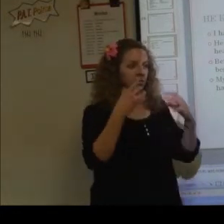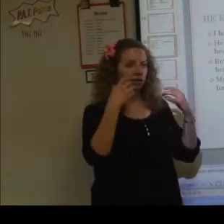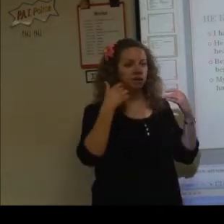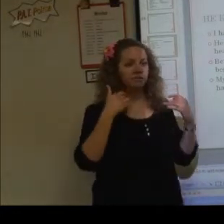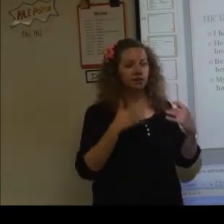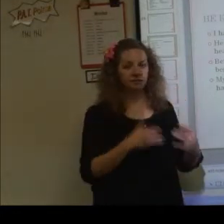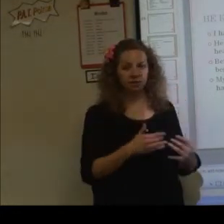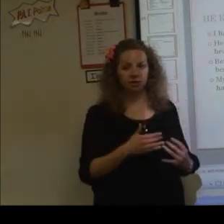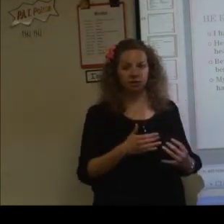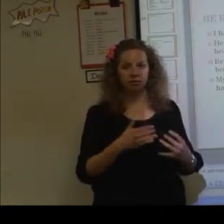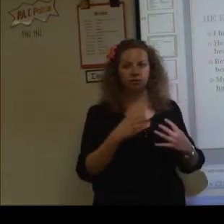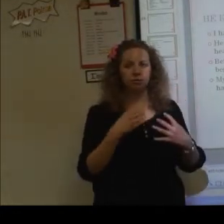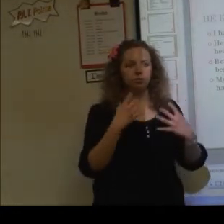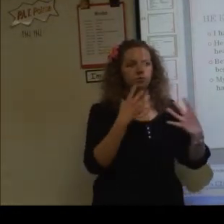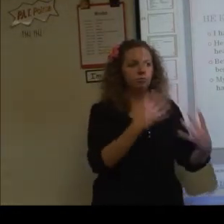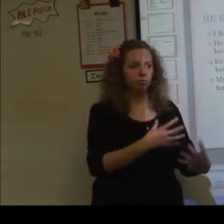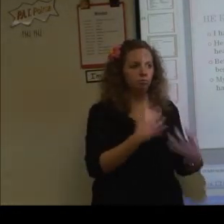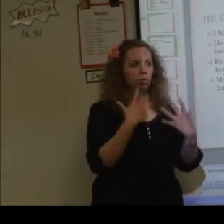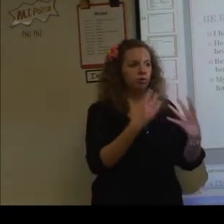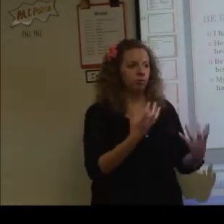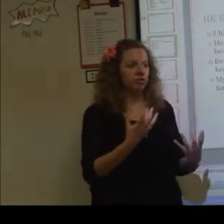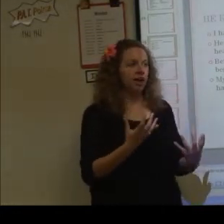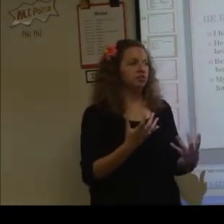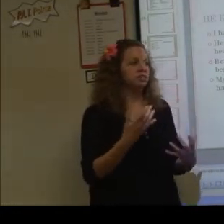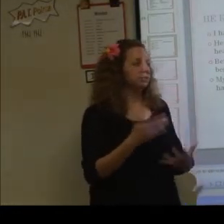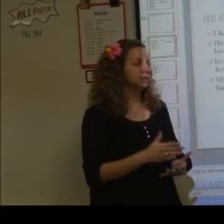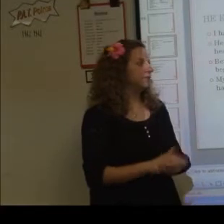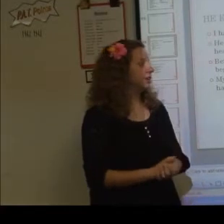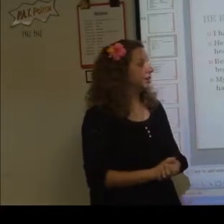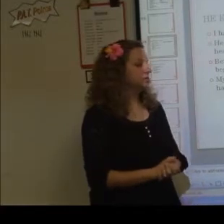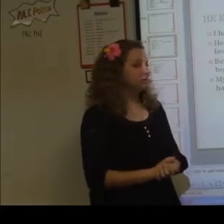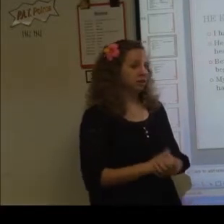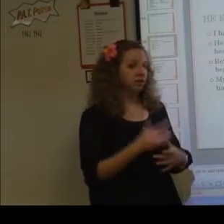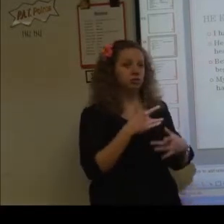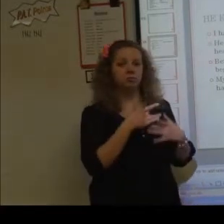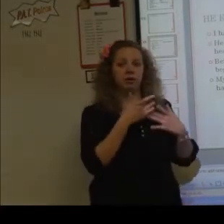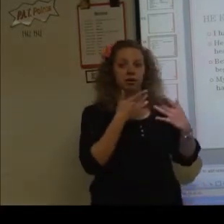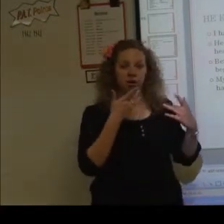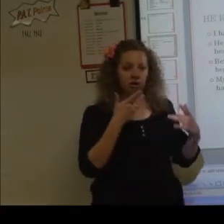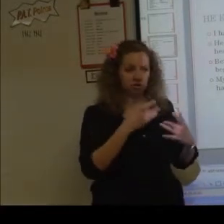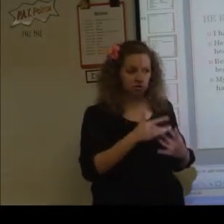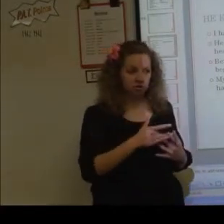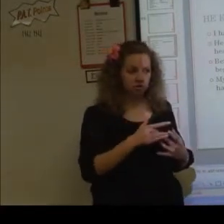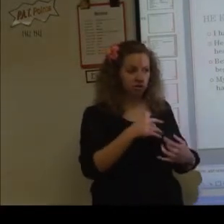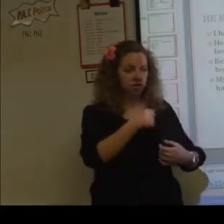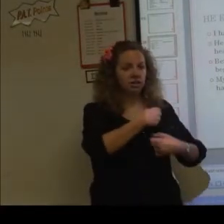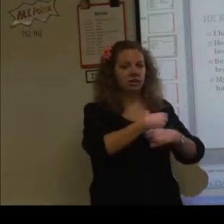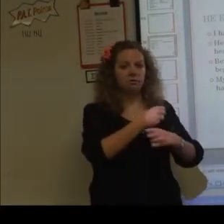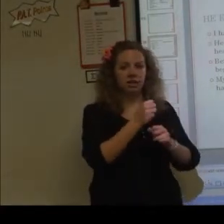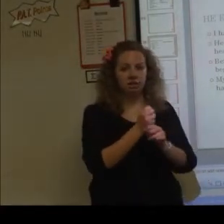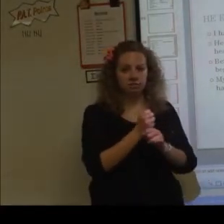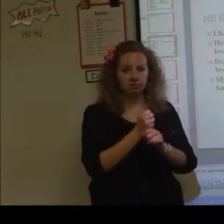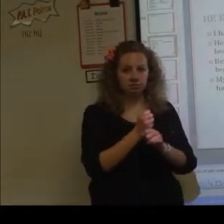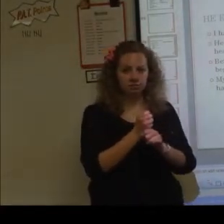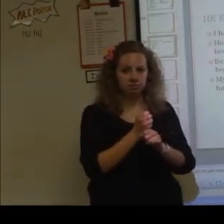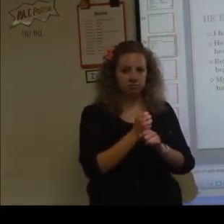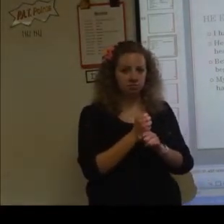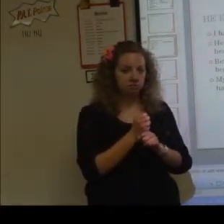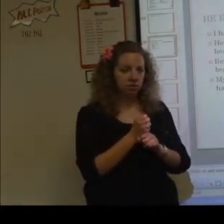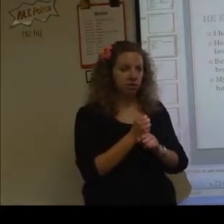we're clarifying further more what the action is specifically. Okay, so my heart He made.